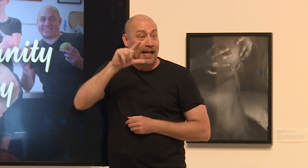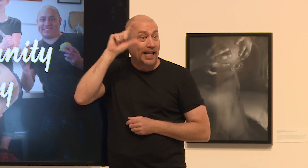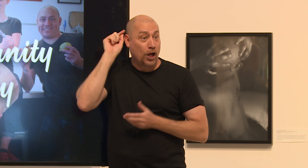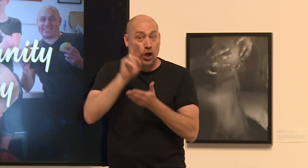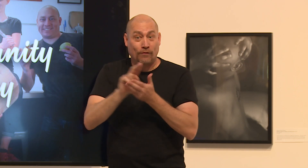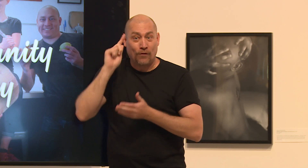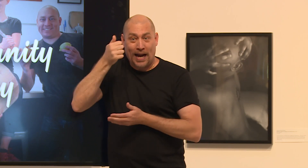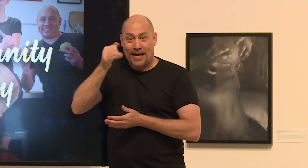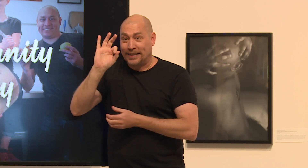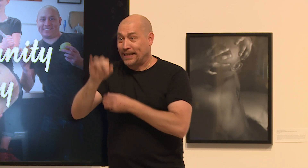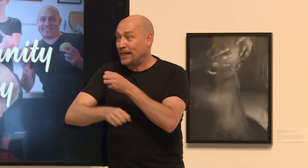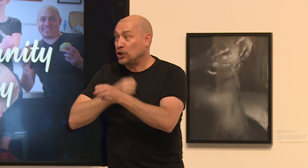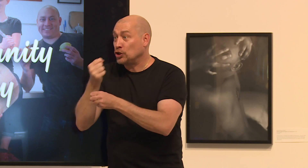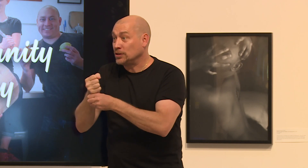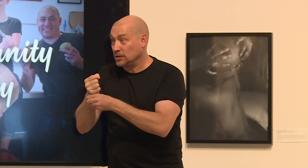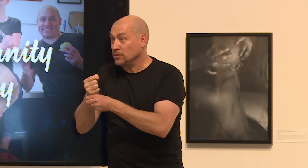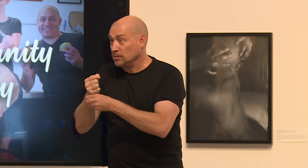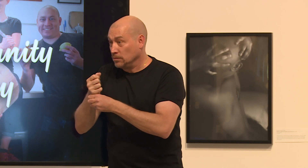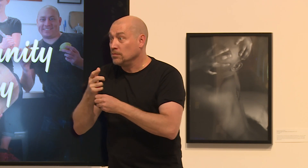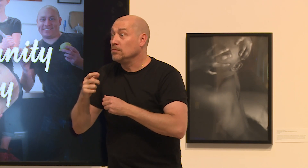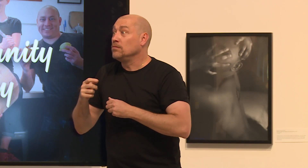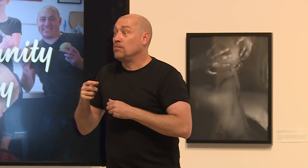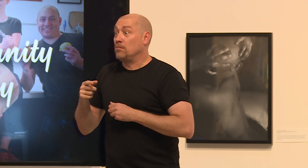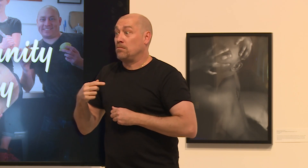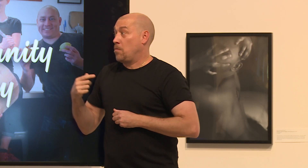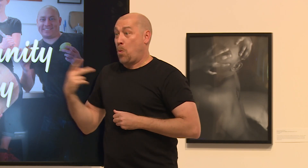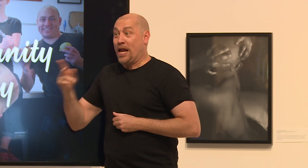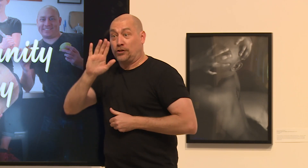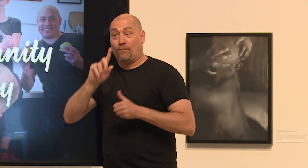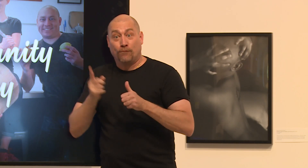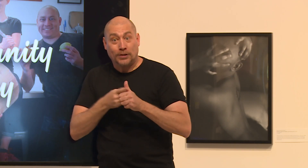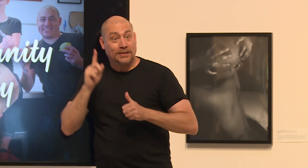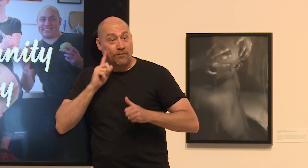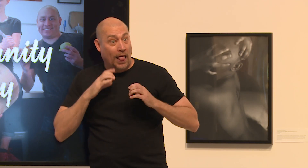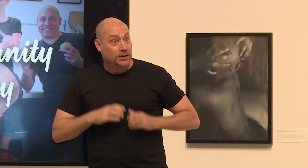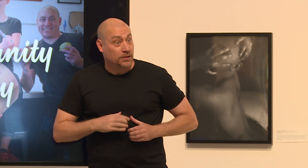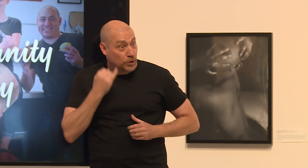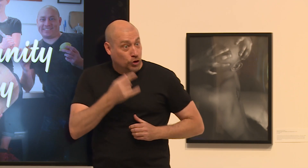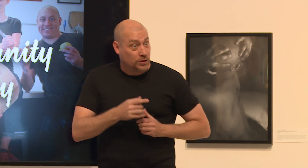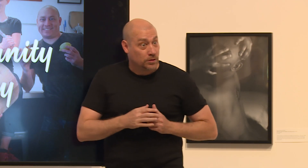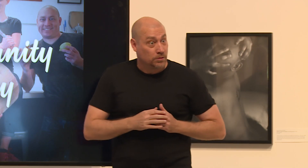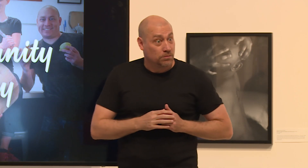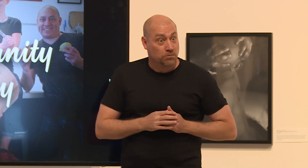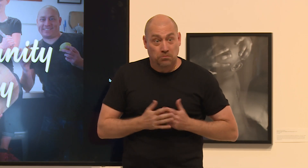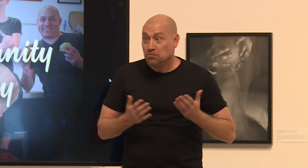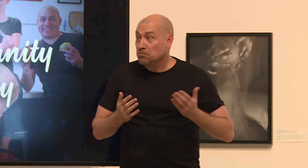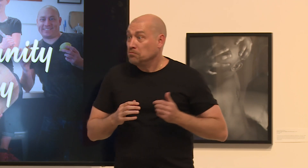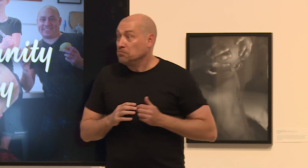for Gallaudet University for 19 years. He was one of the first deaf clients we had.